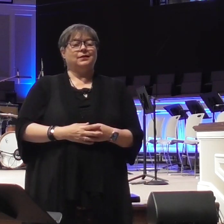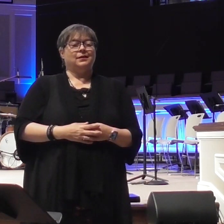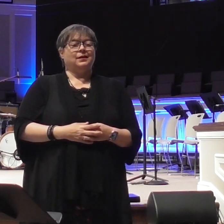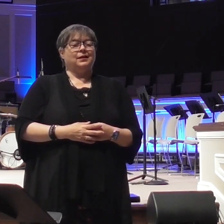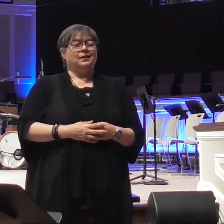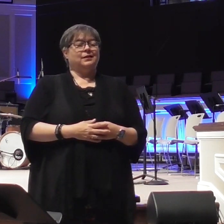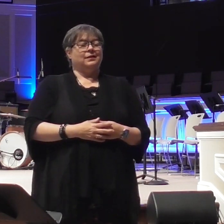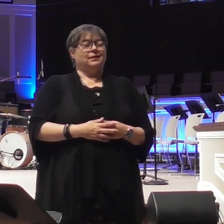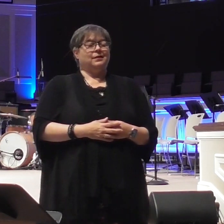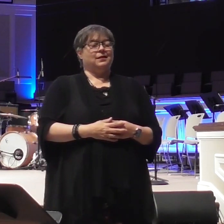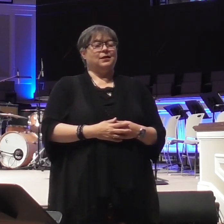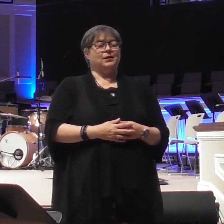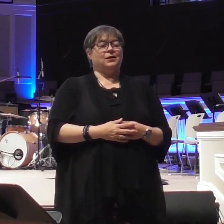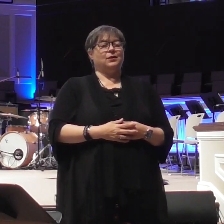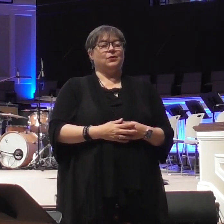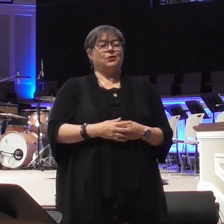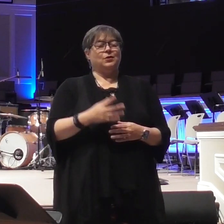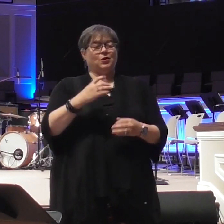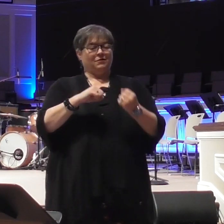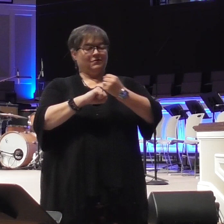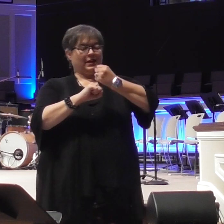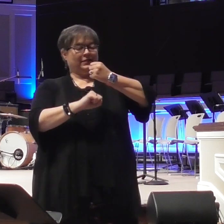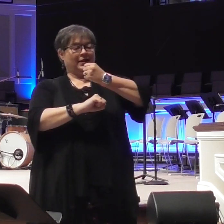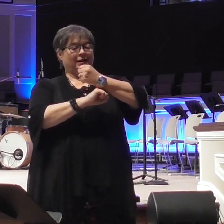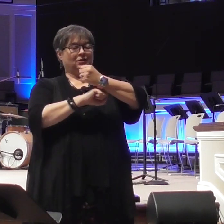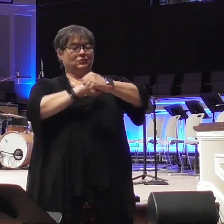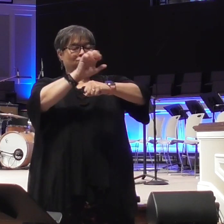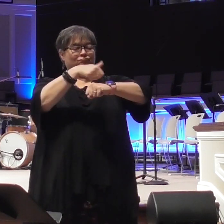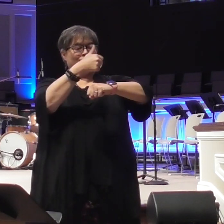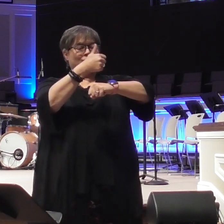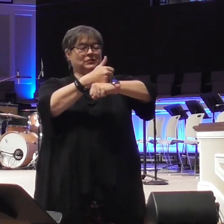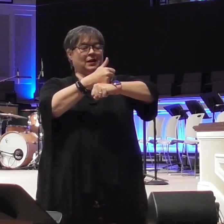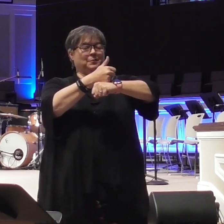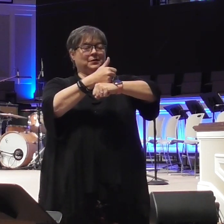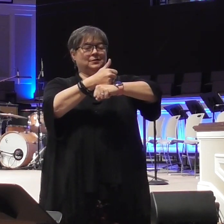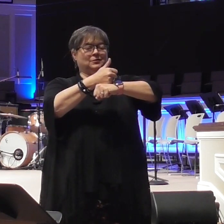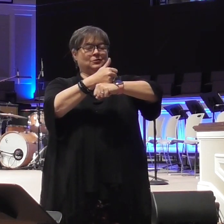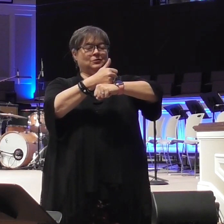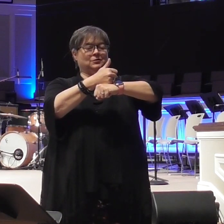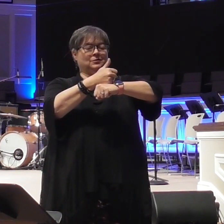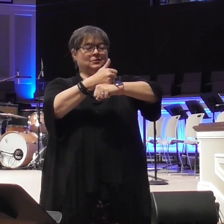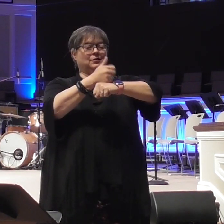On the foundation built on truth in the Jesus Christ.